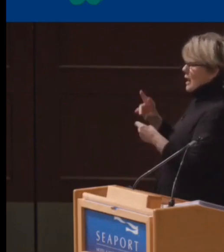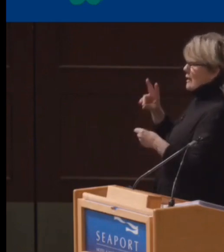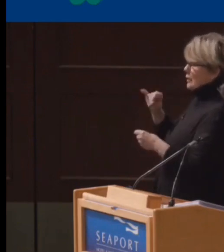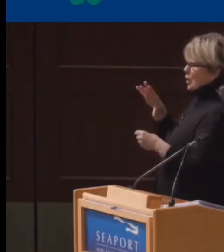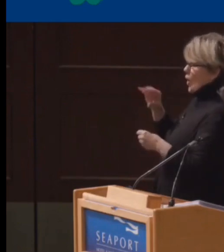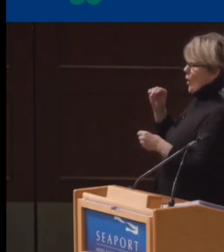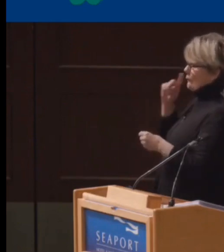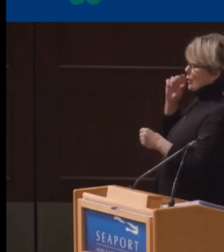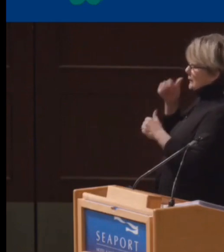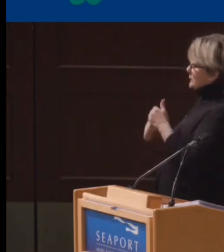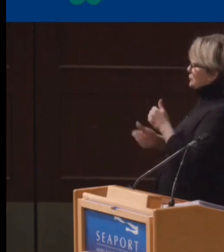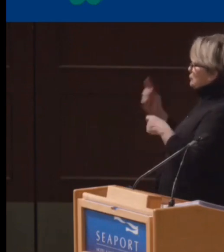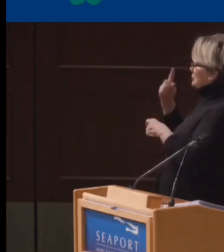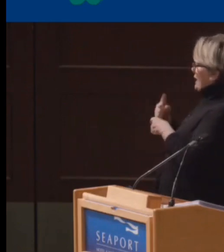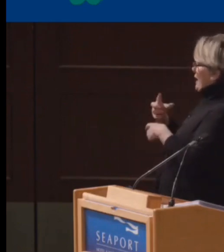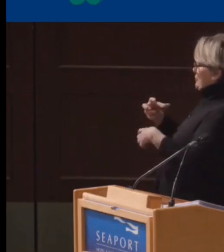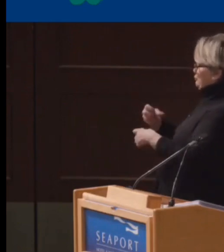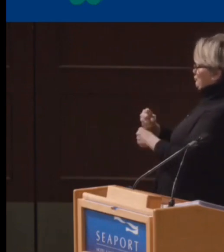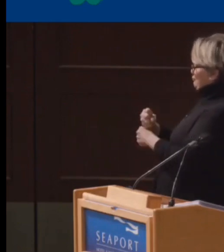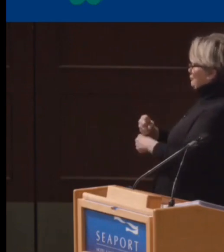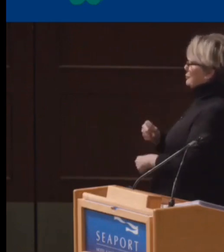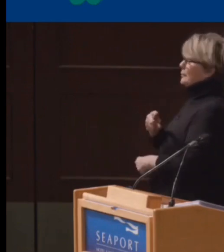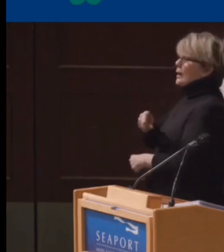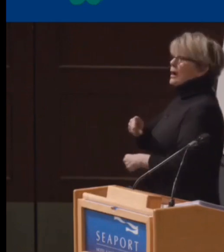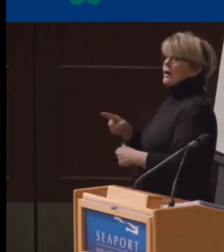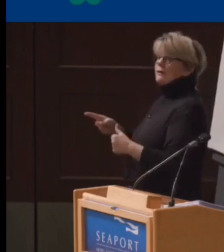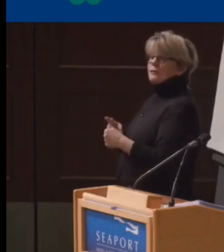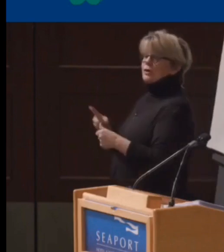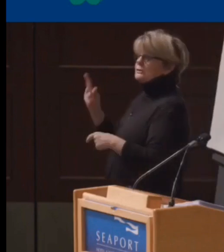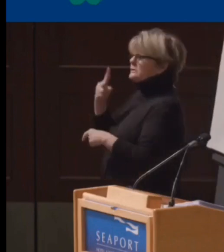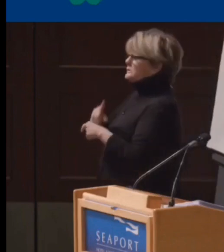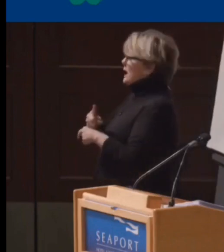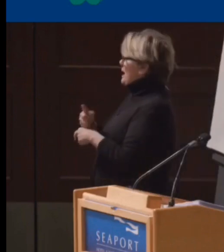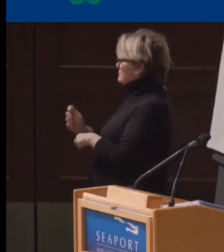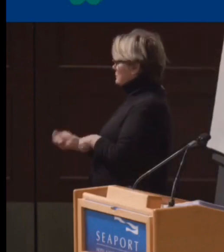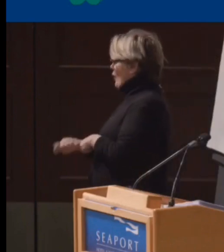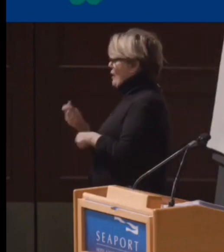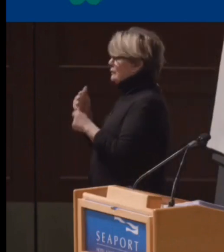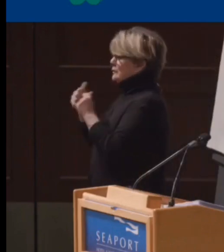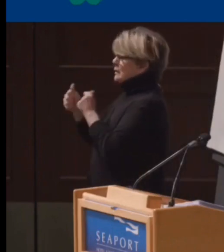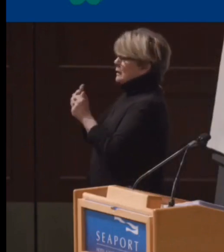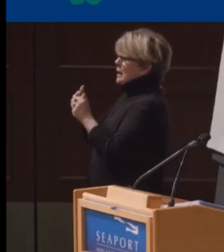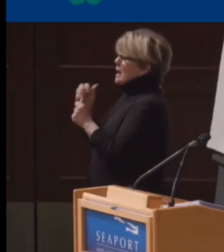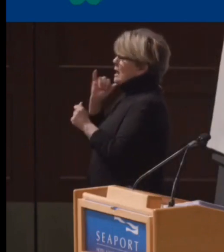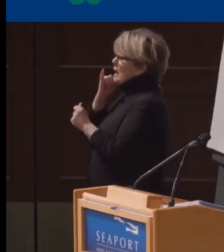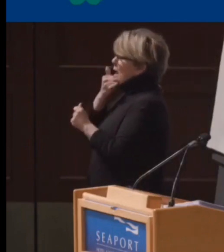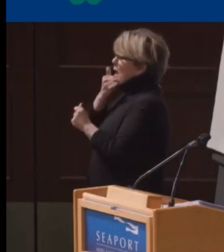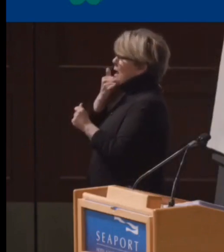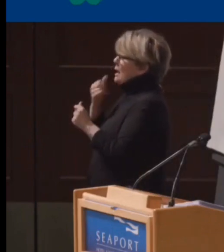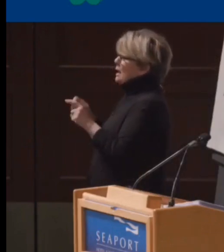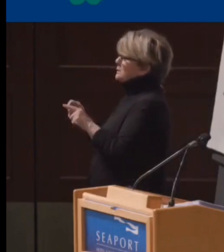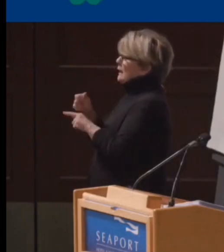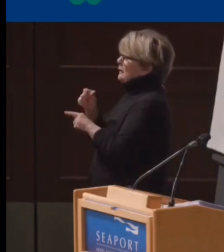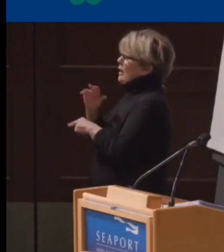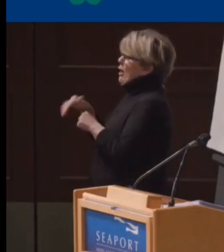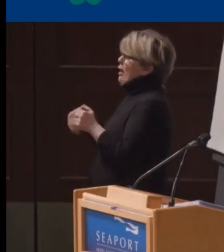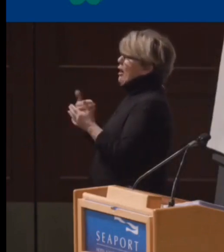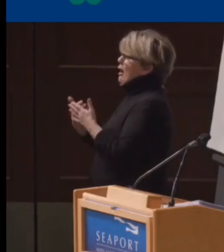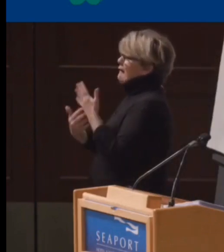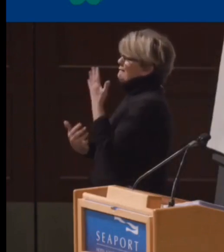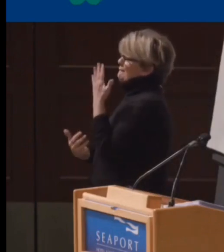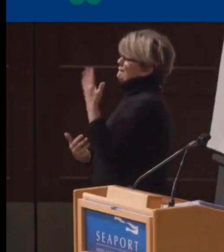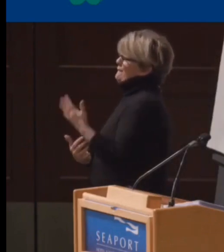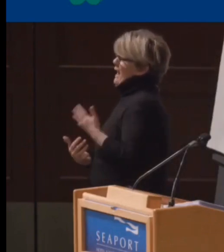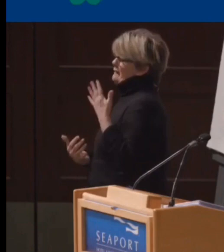day. The first day of the tournament, I accidentally deleted almost 5 hours of work.